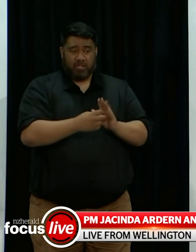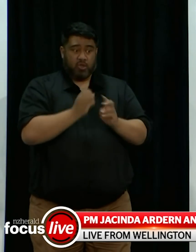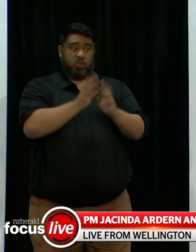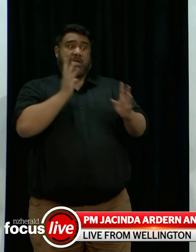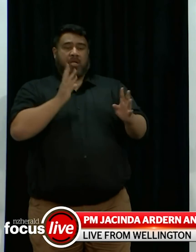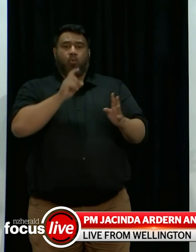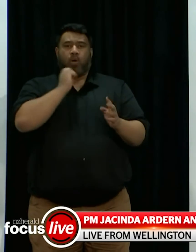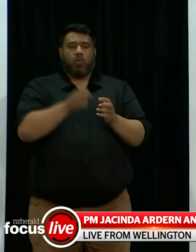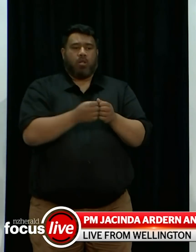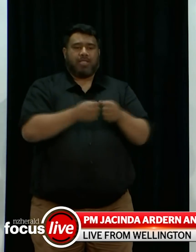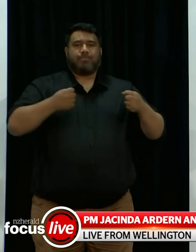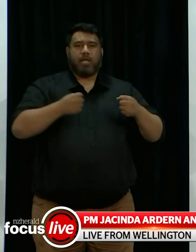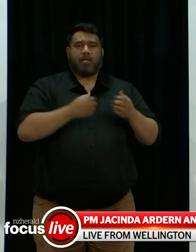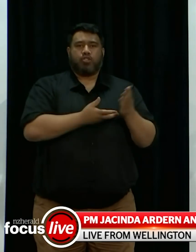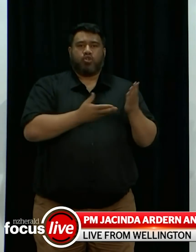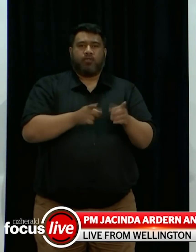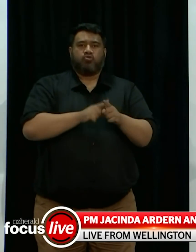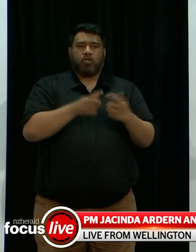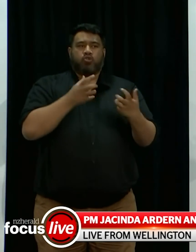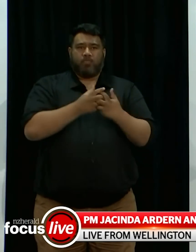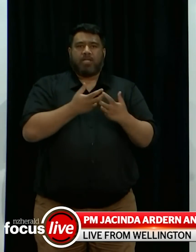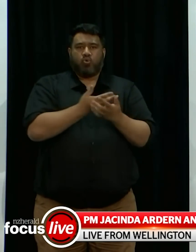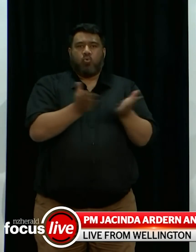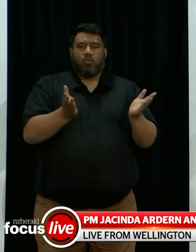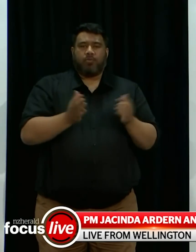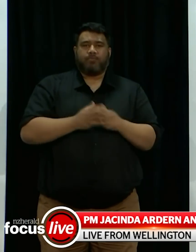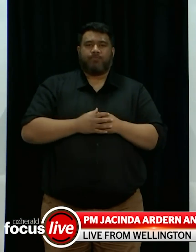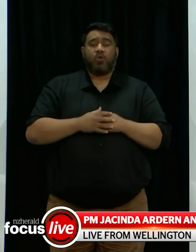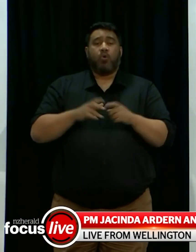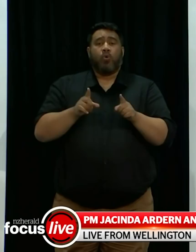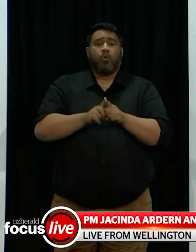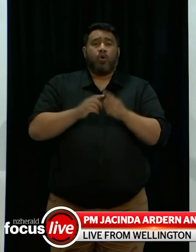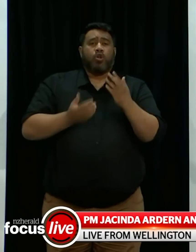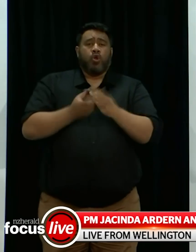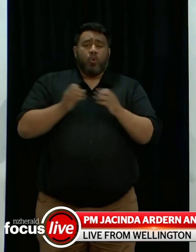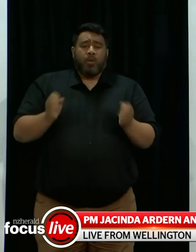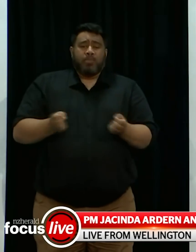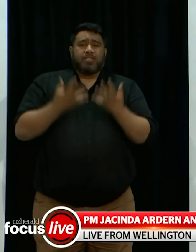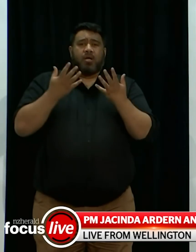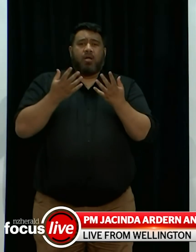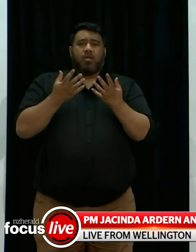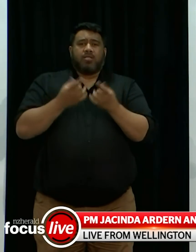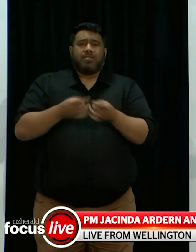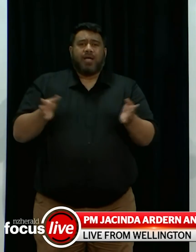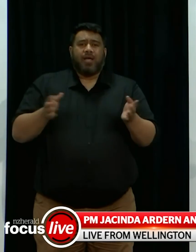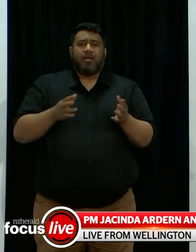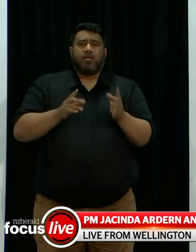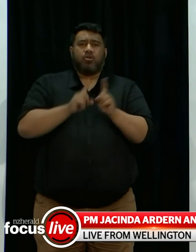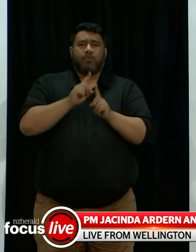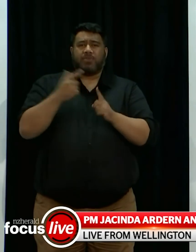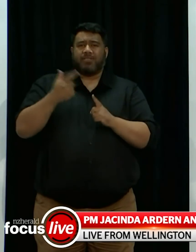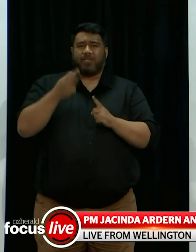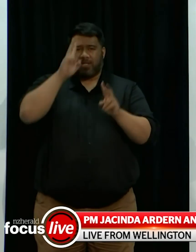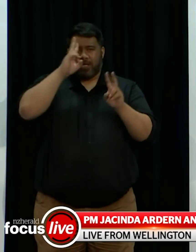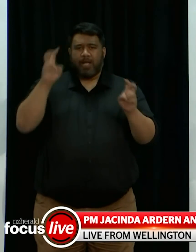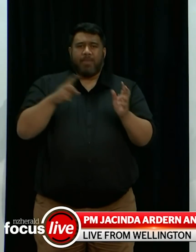meet demand. Finally, I want to note that the Activate Tamaki Makaurau website was launched on November 17th, providing